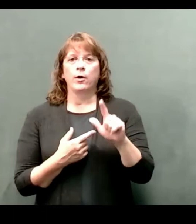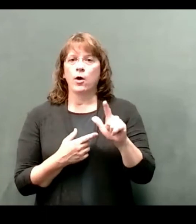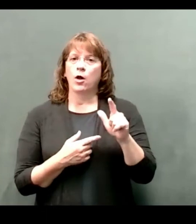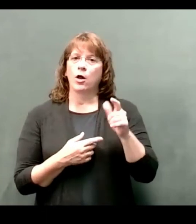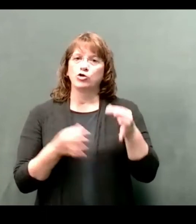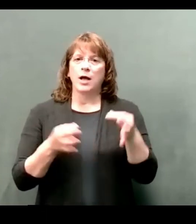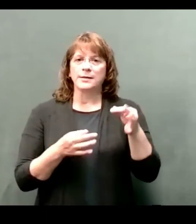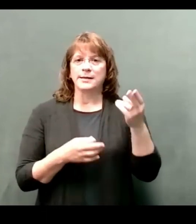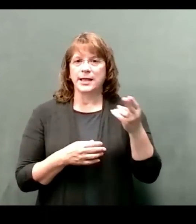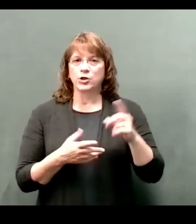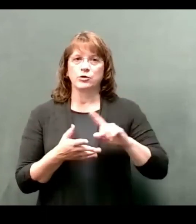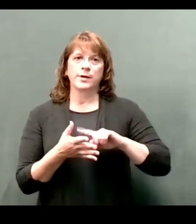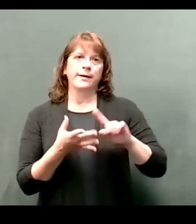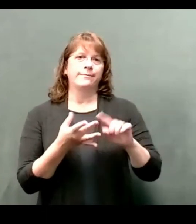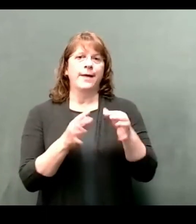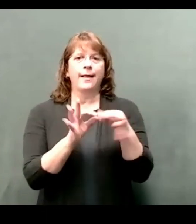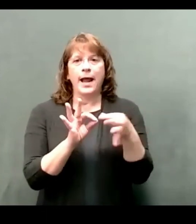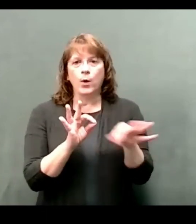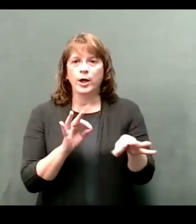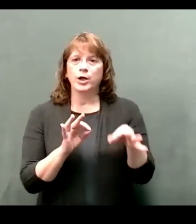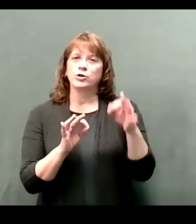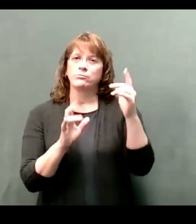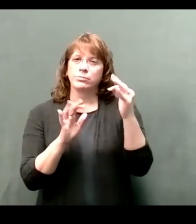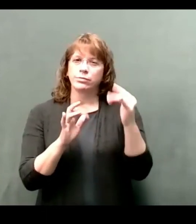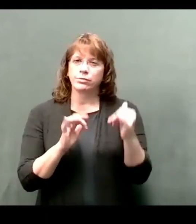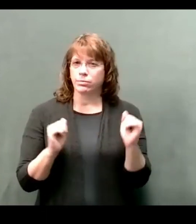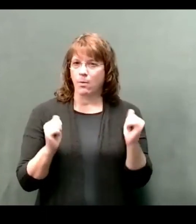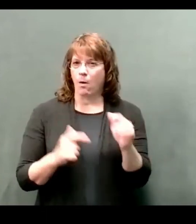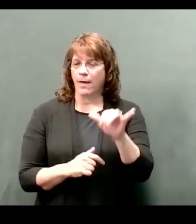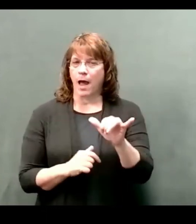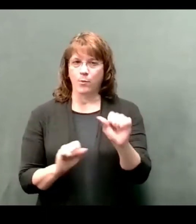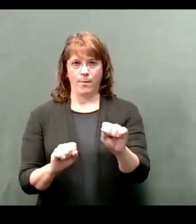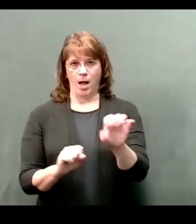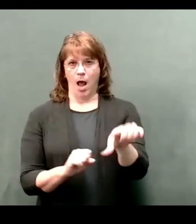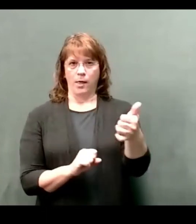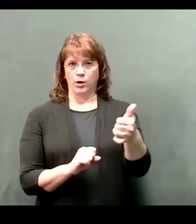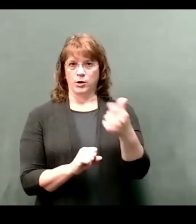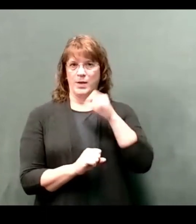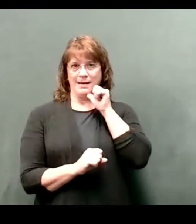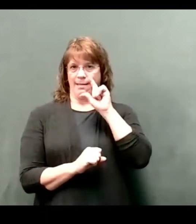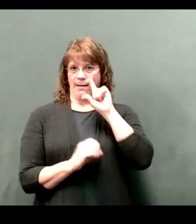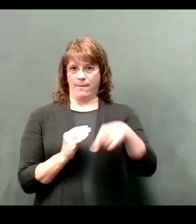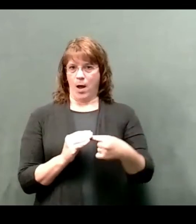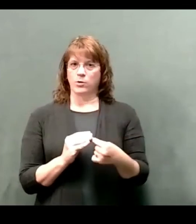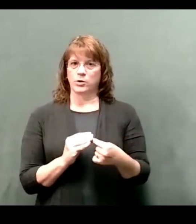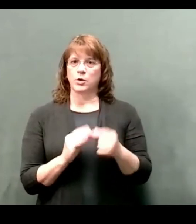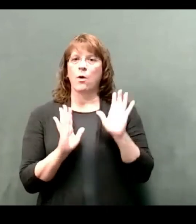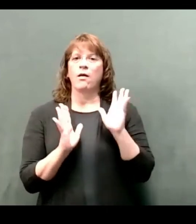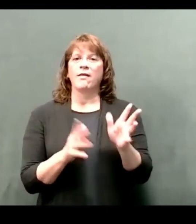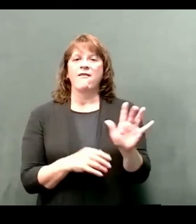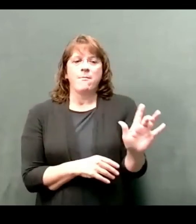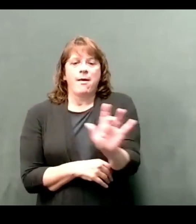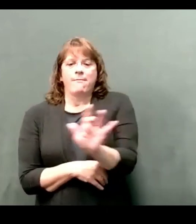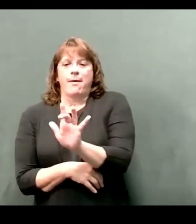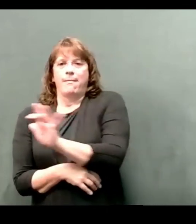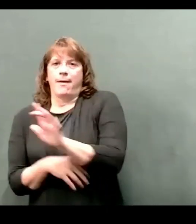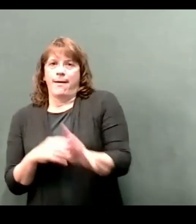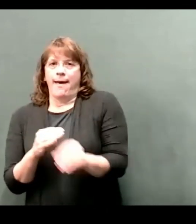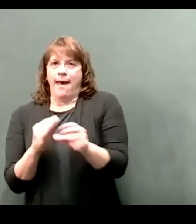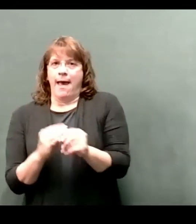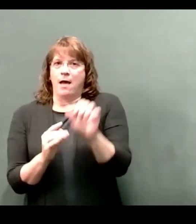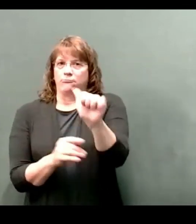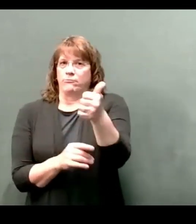history, language spoken, ethnicity, immigration status, and then we know that there are probably others, right, that we didn't think of here. So we wanted to leave some space for